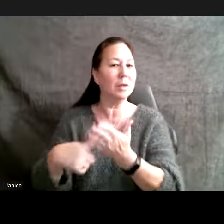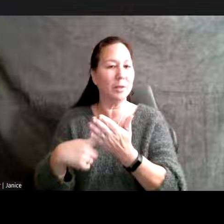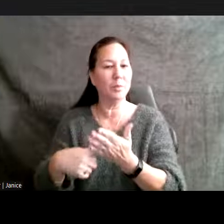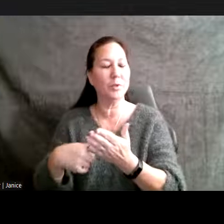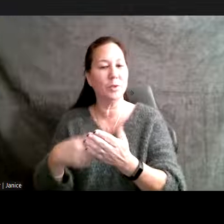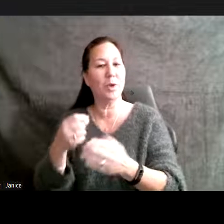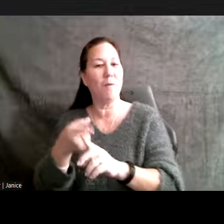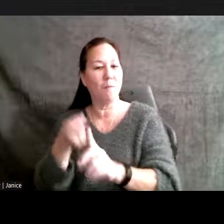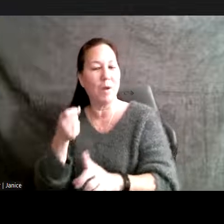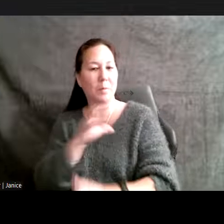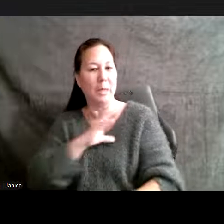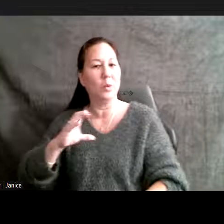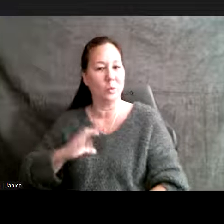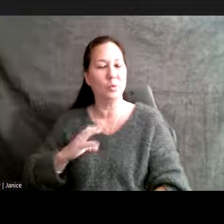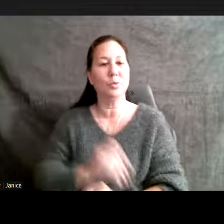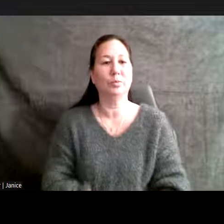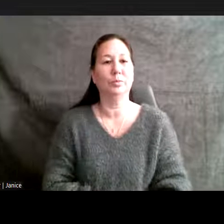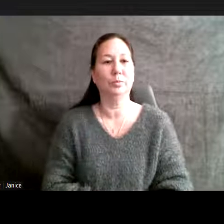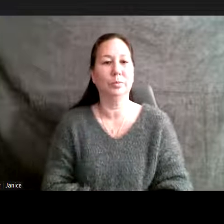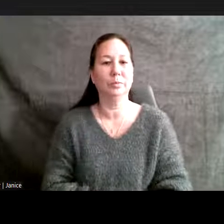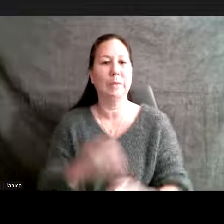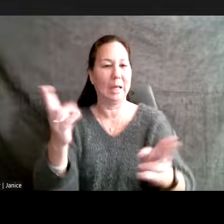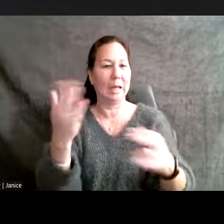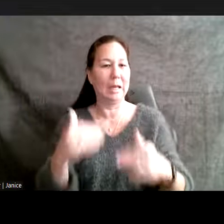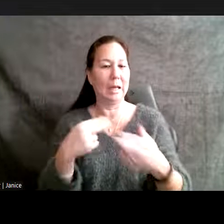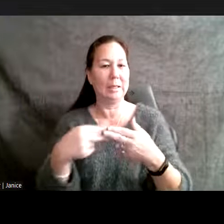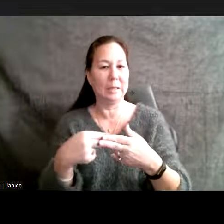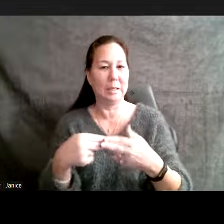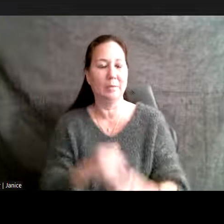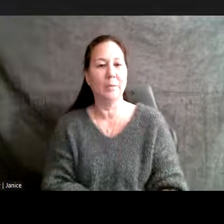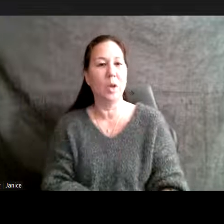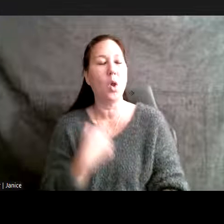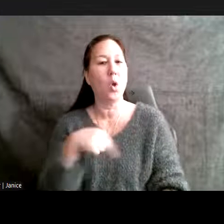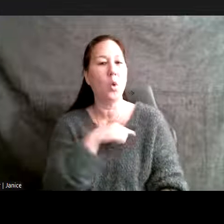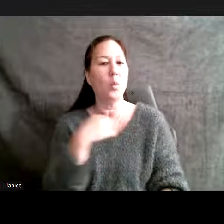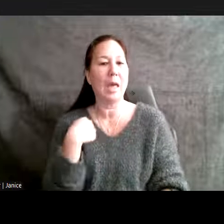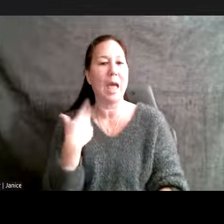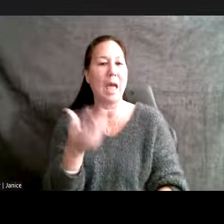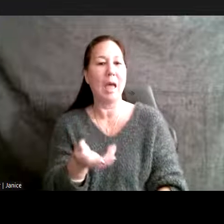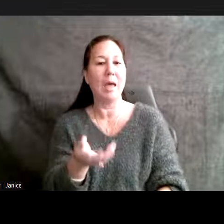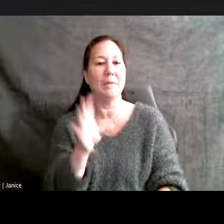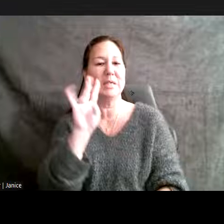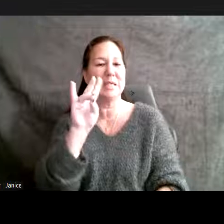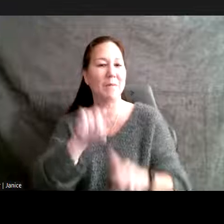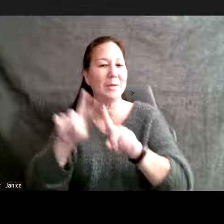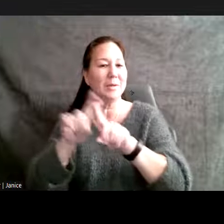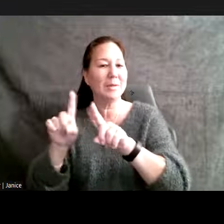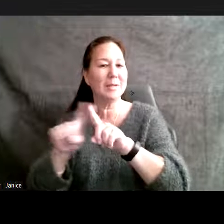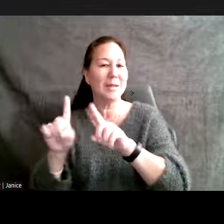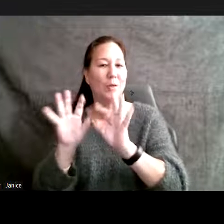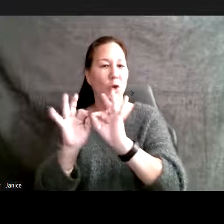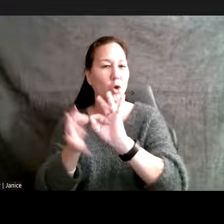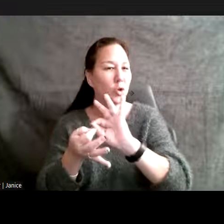slide, please? We are running 7 simultaneous interpretation channels in a Zoom webinar